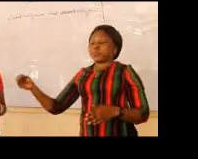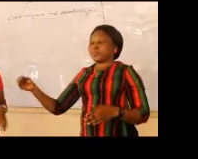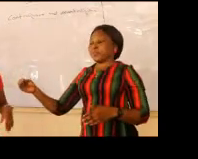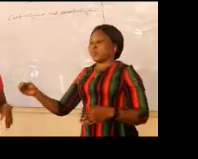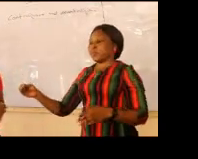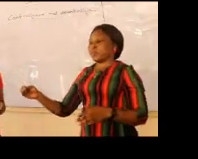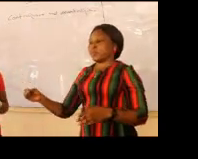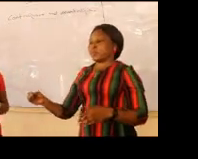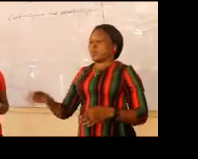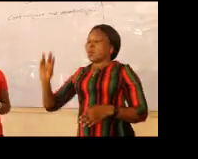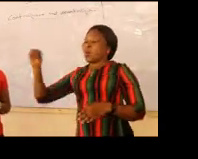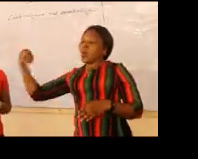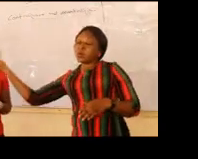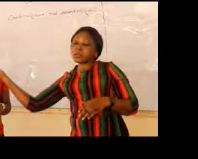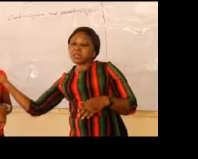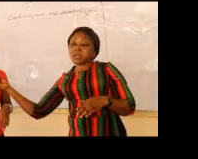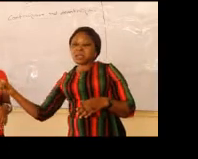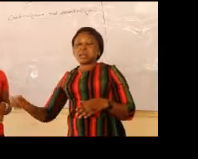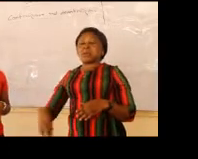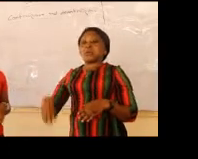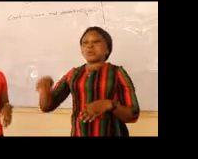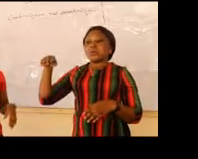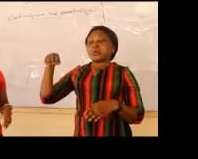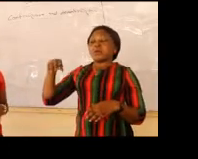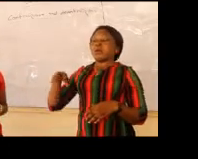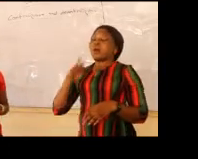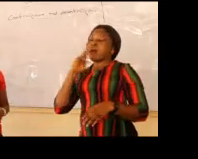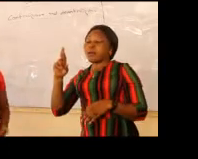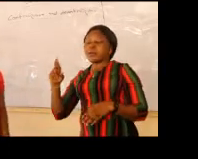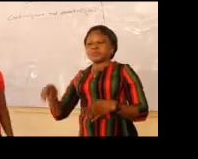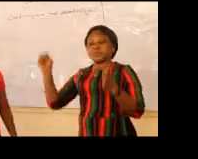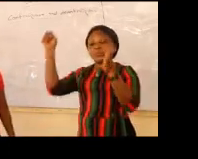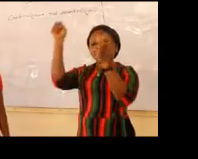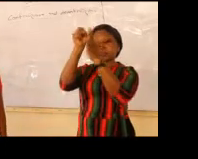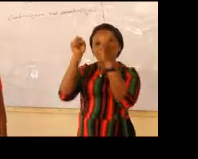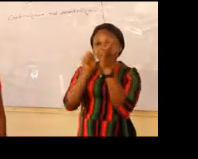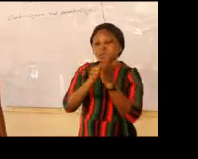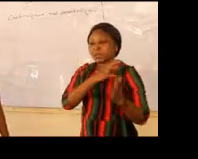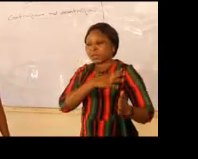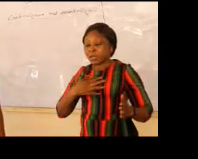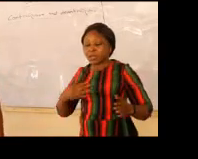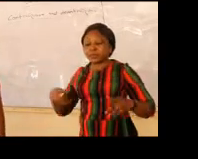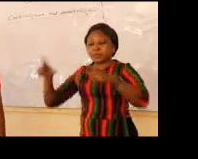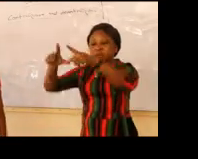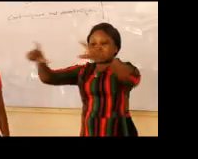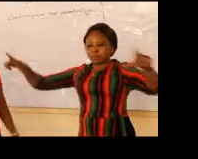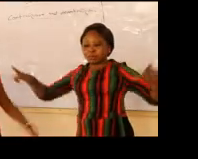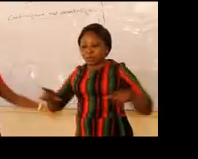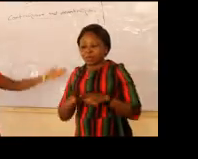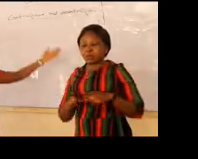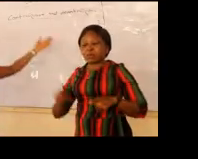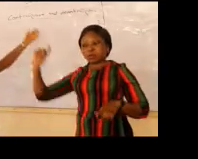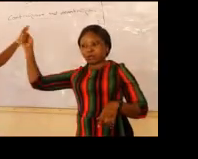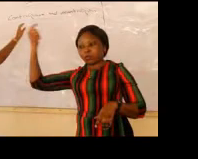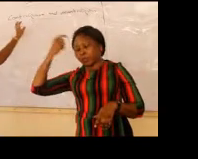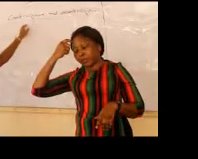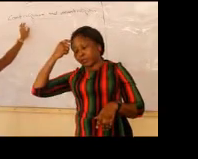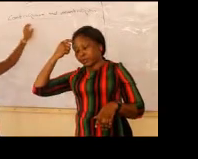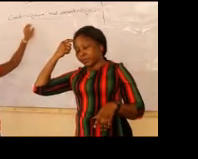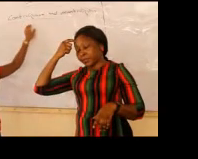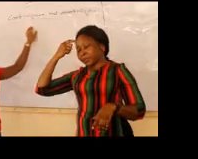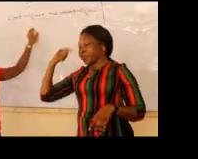about the other component units, you're talking about the state and the local government. Then still,